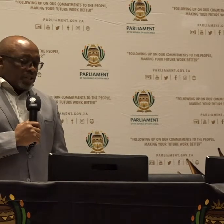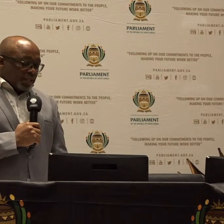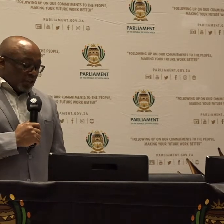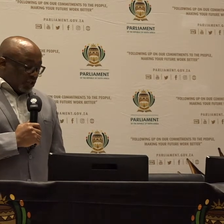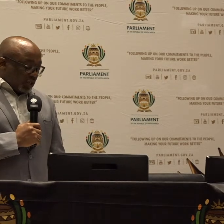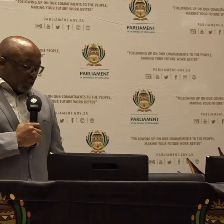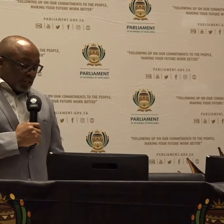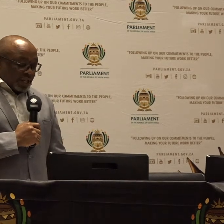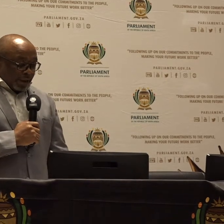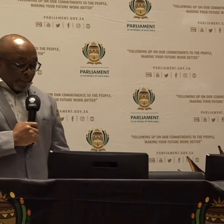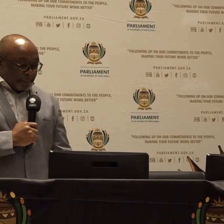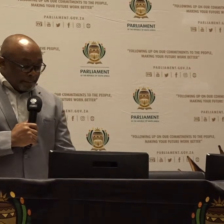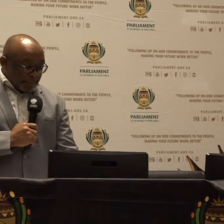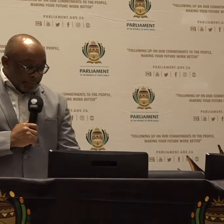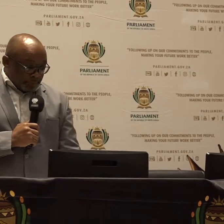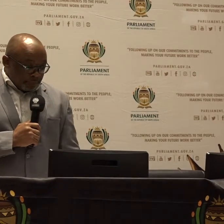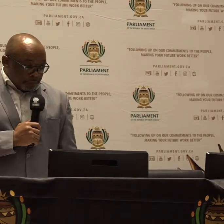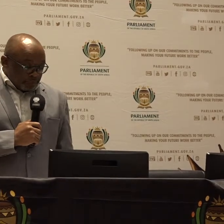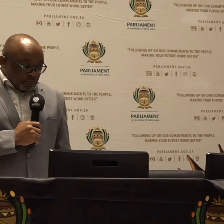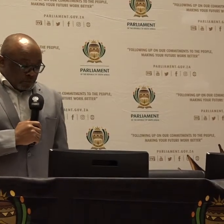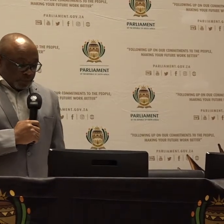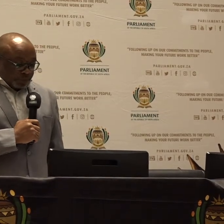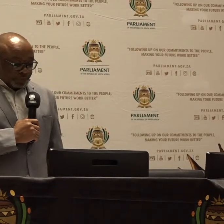or what Our intention is